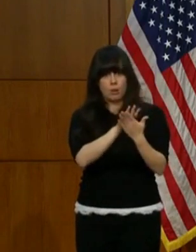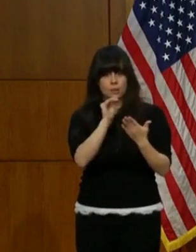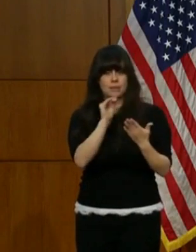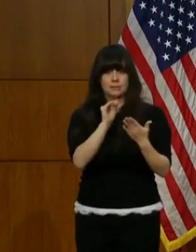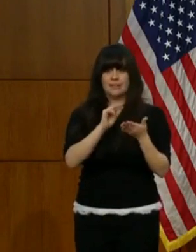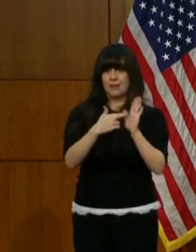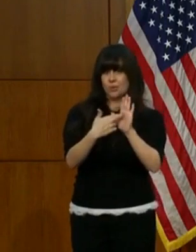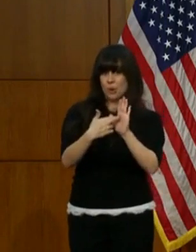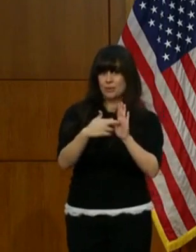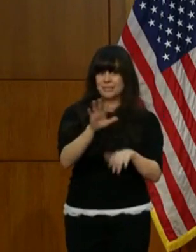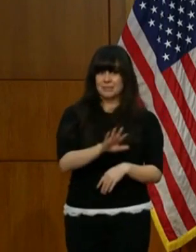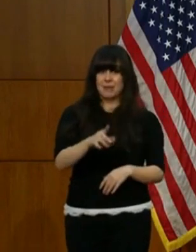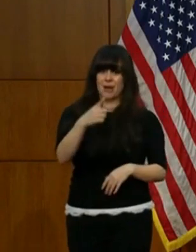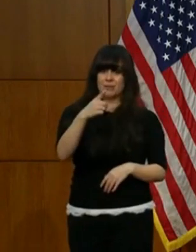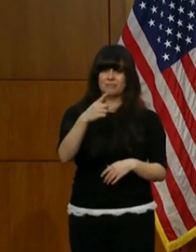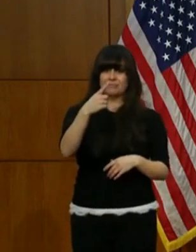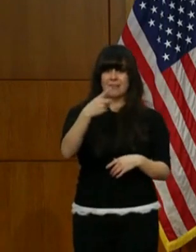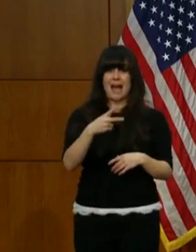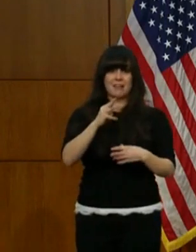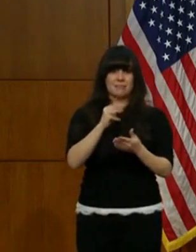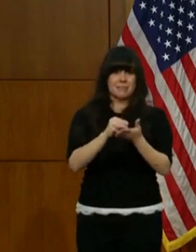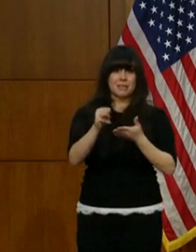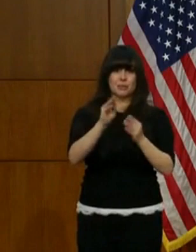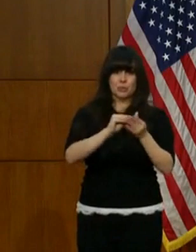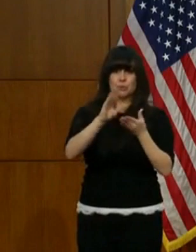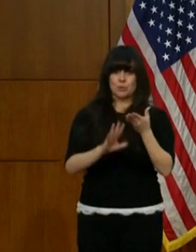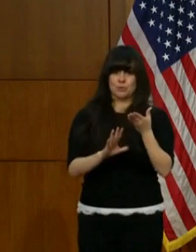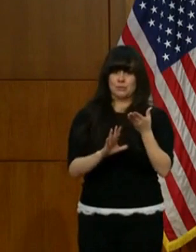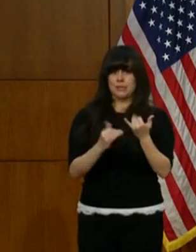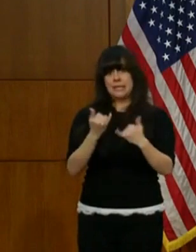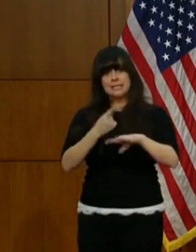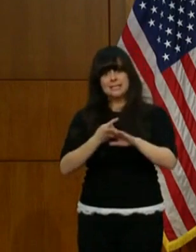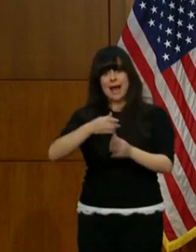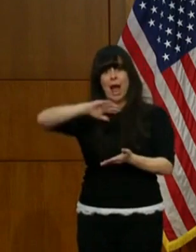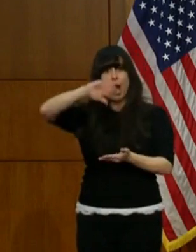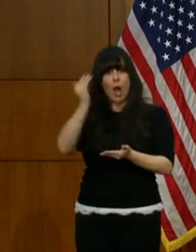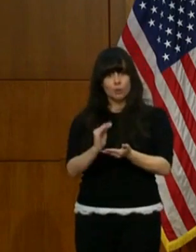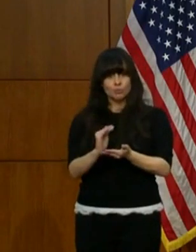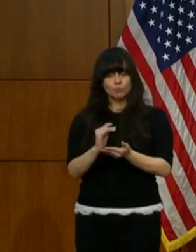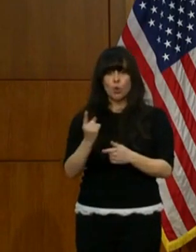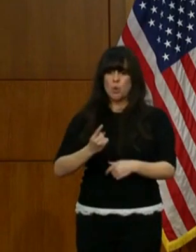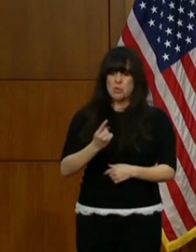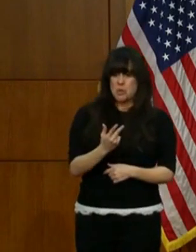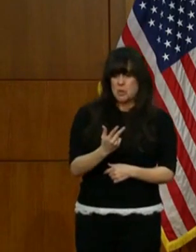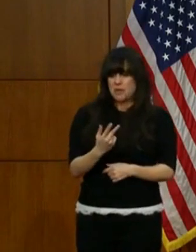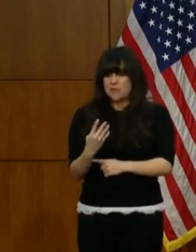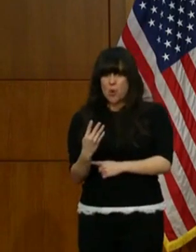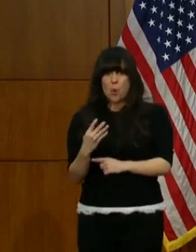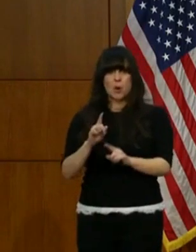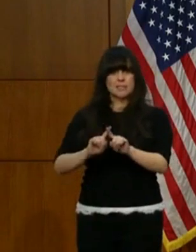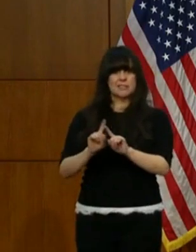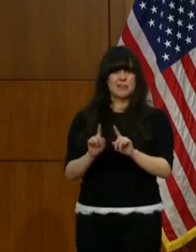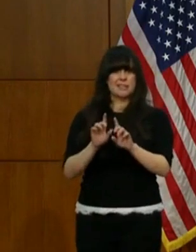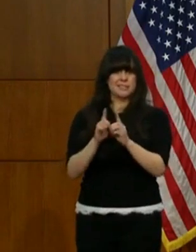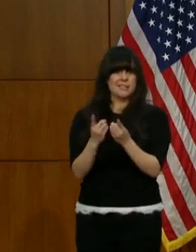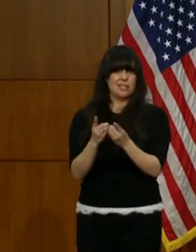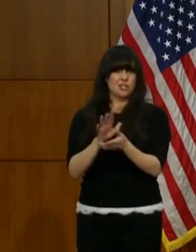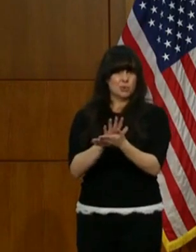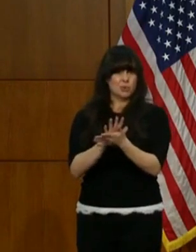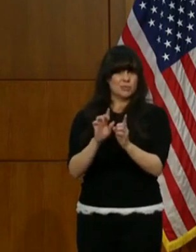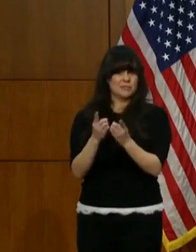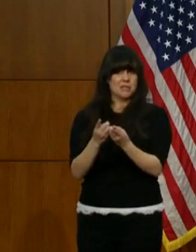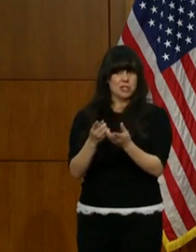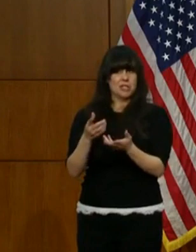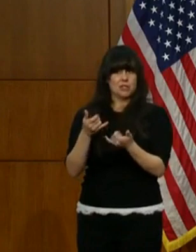students in Virginia. Today, that number is down to just 3 or 4 school divisions, and we're working with